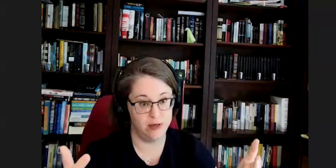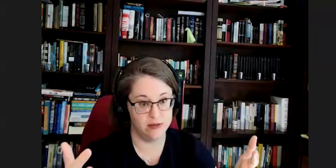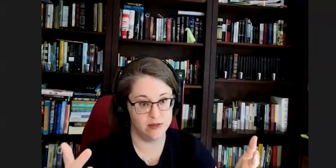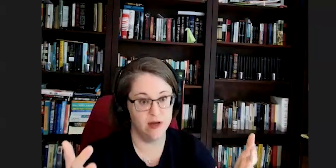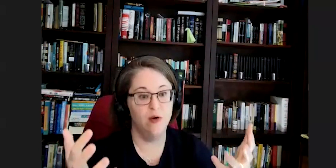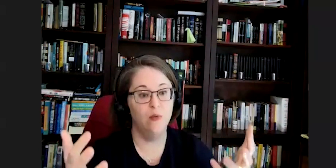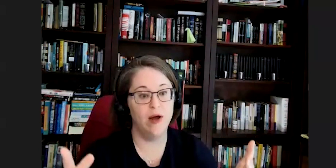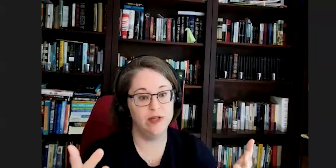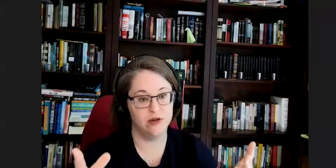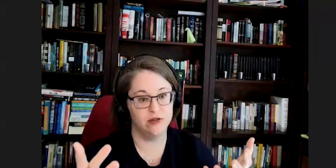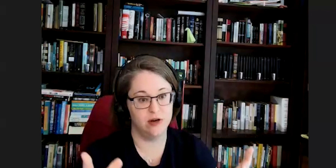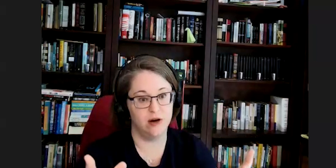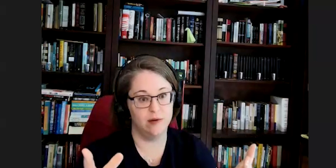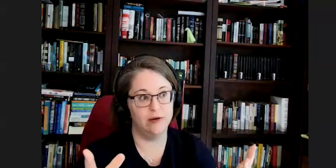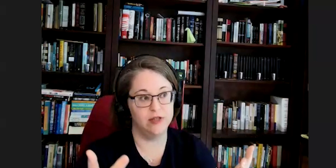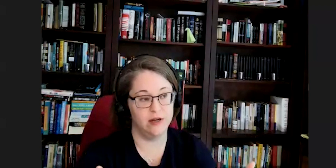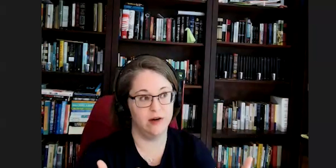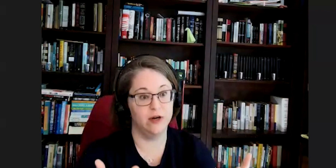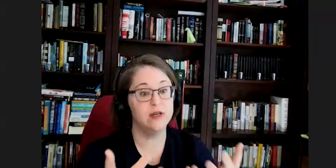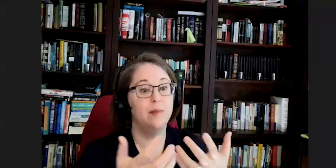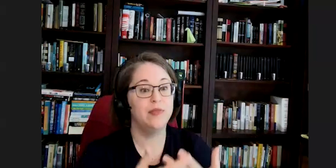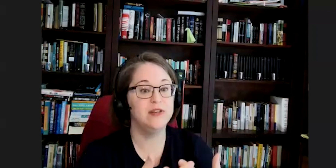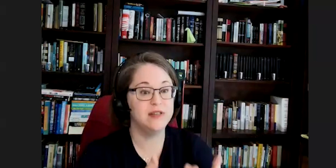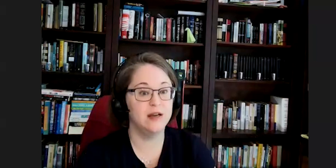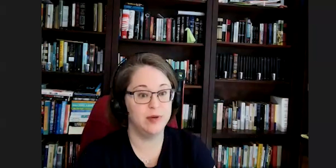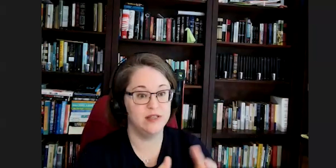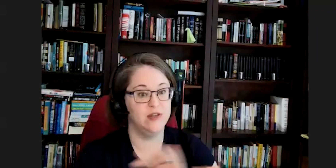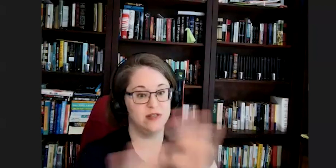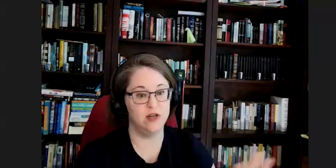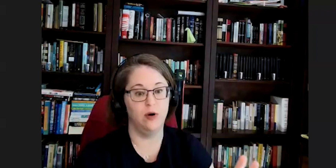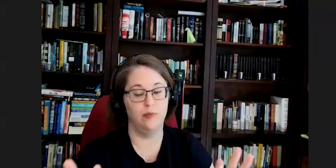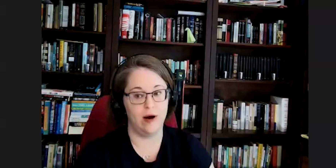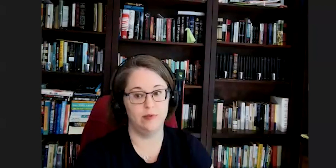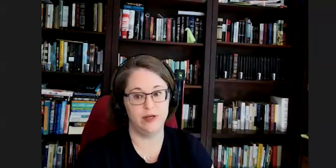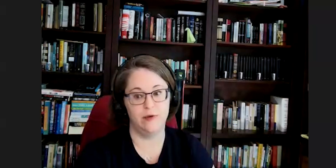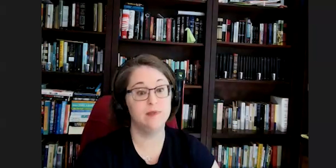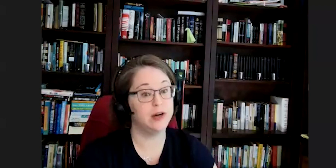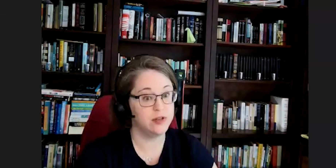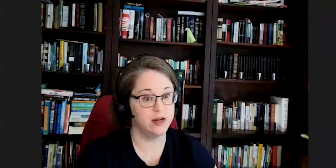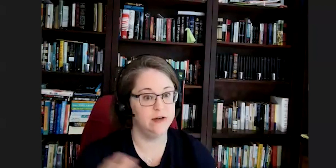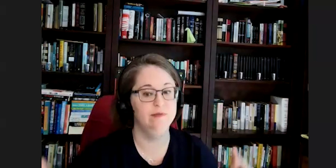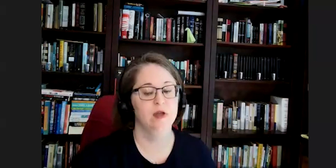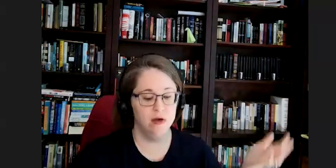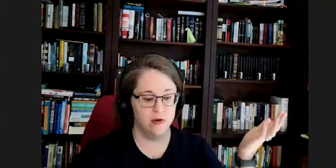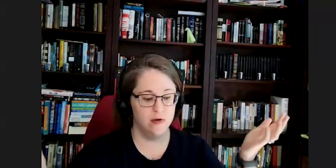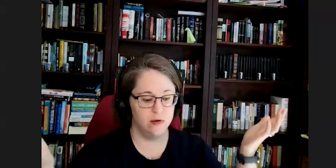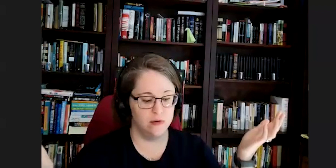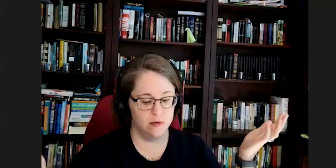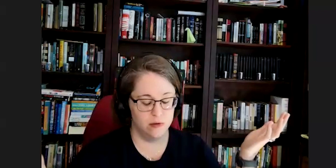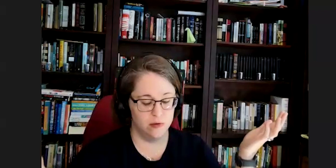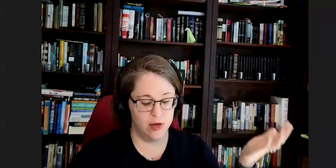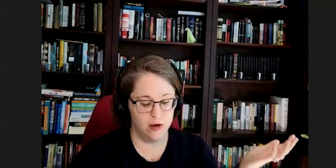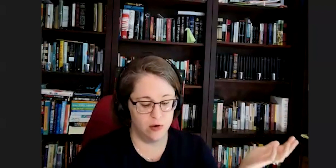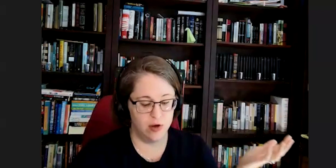co-creation piece when we start to talk about data governance. But the second piece of this, and you all probably know this better than I do,